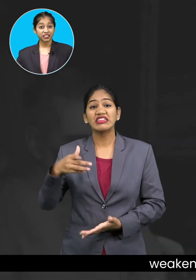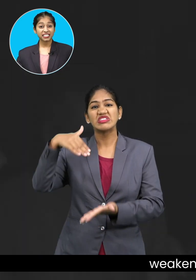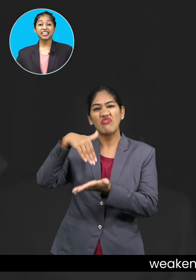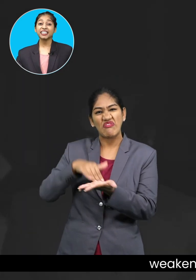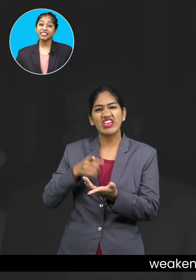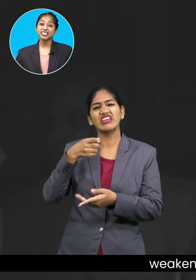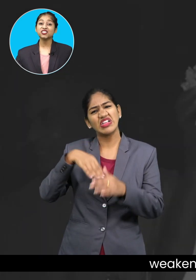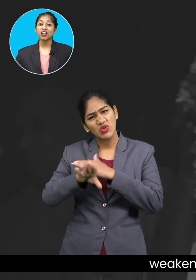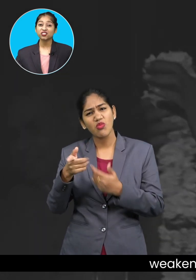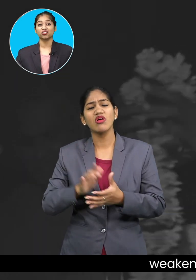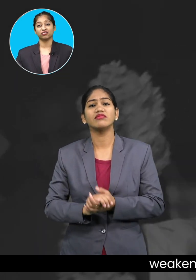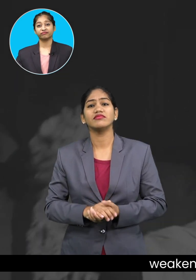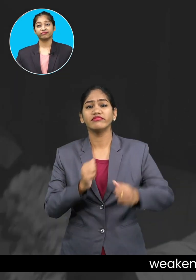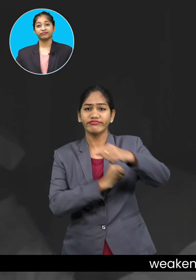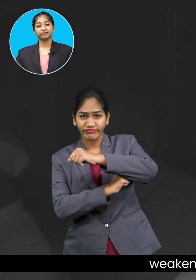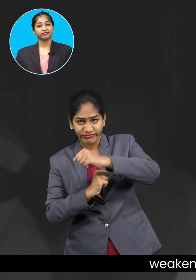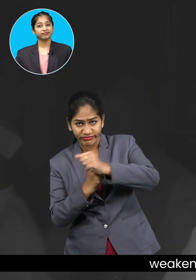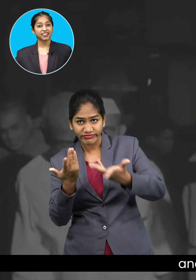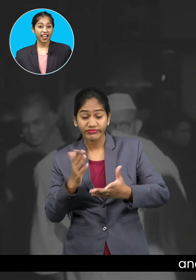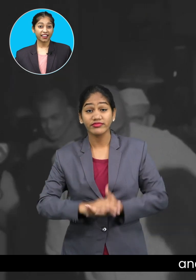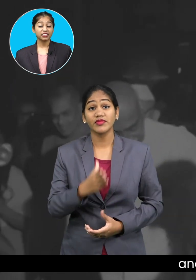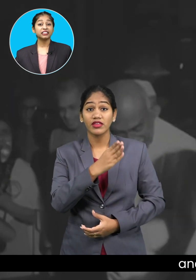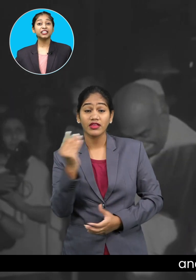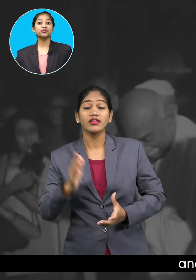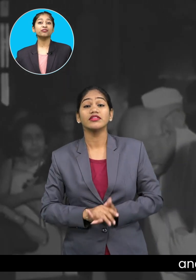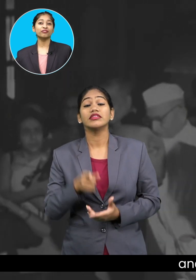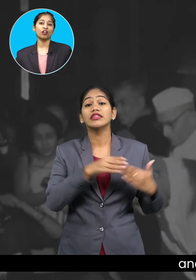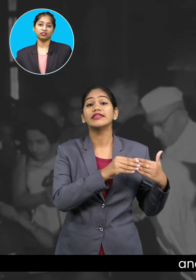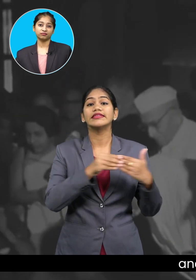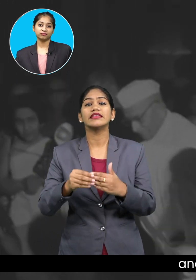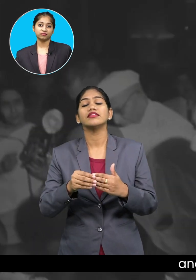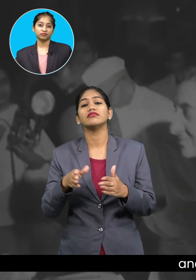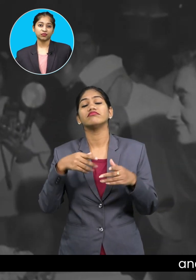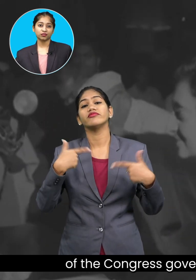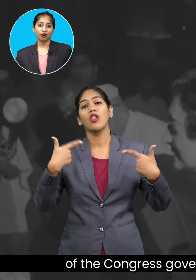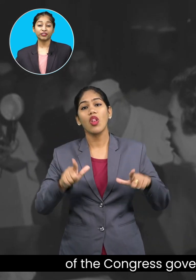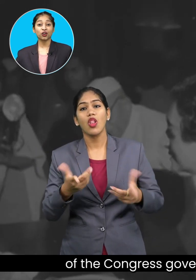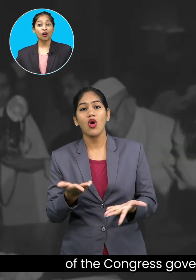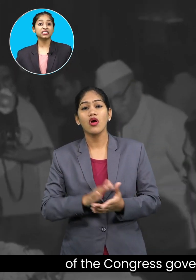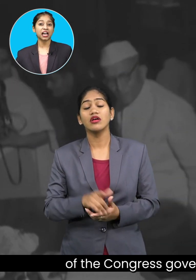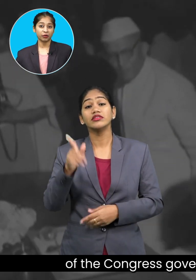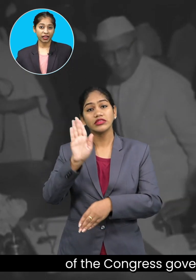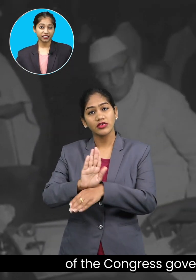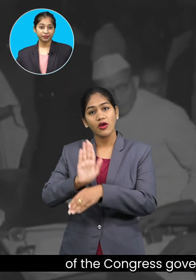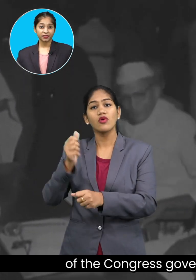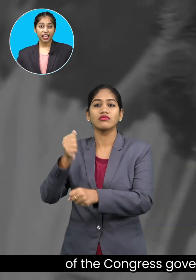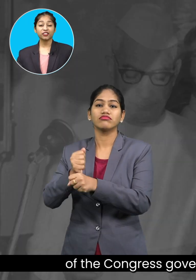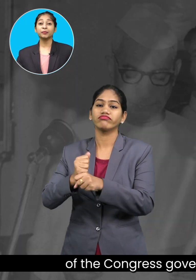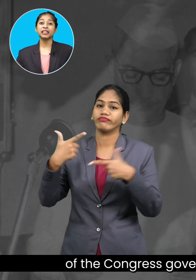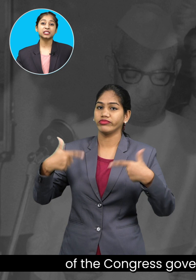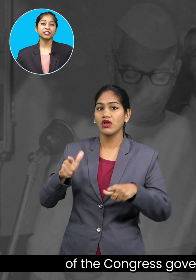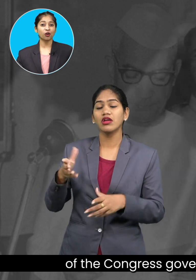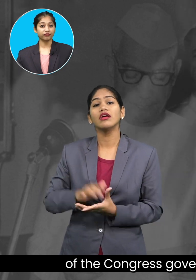weakening its internal structure and leading to fall of the Congress government